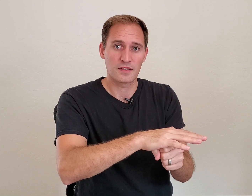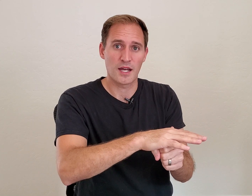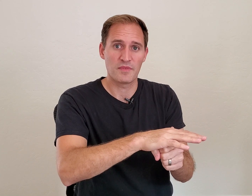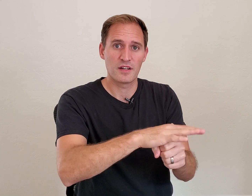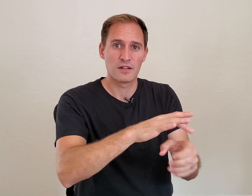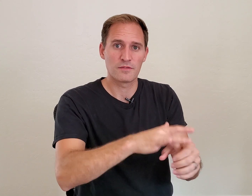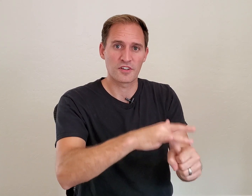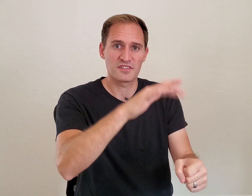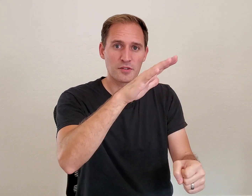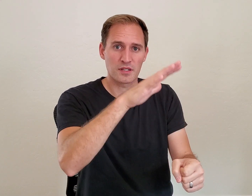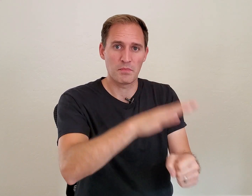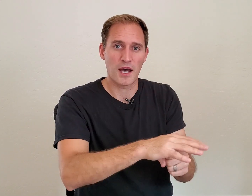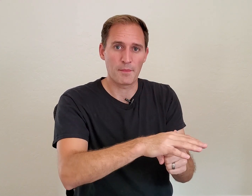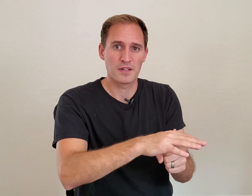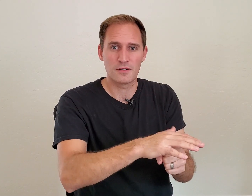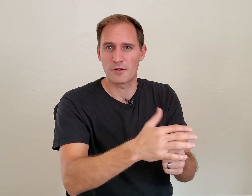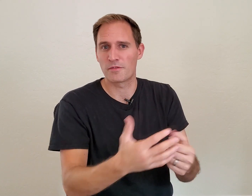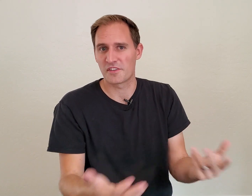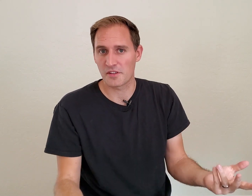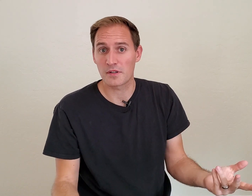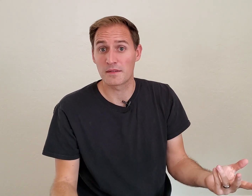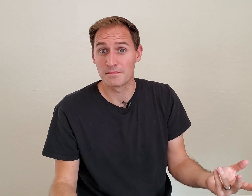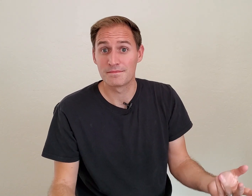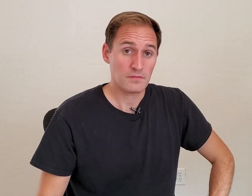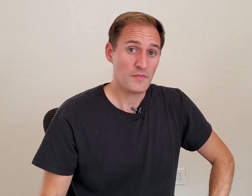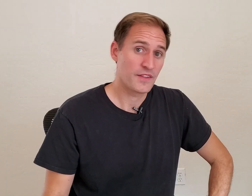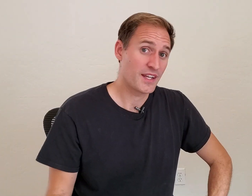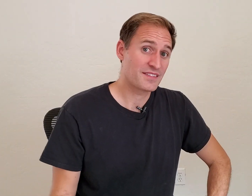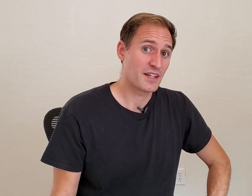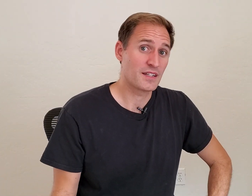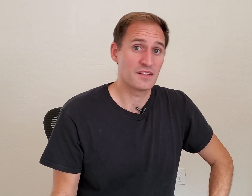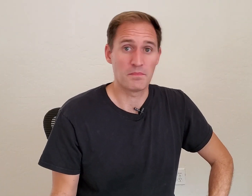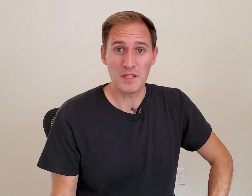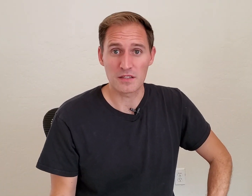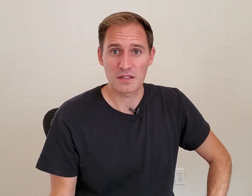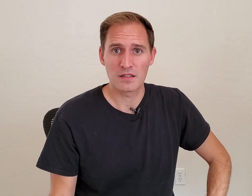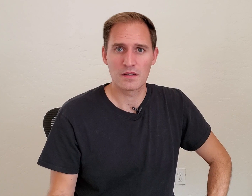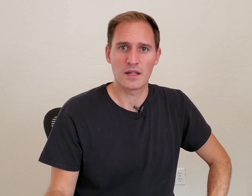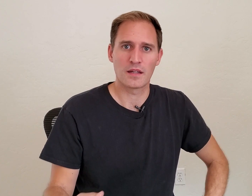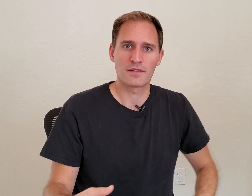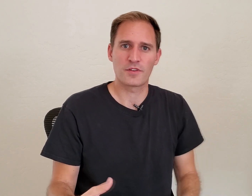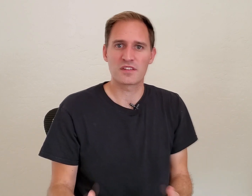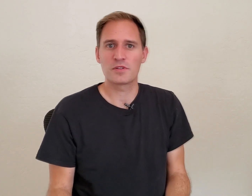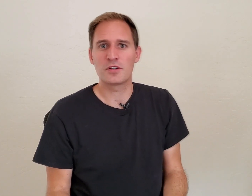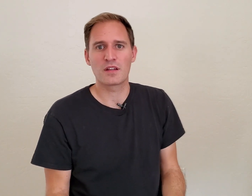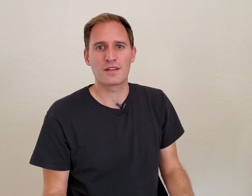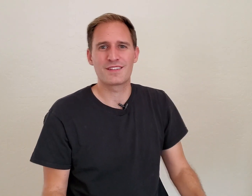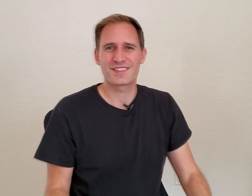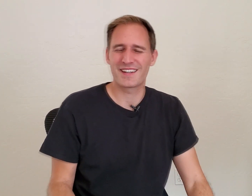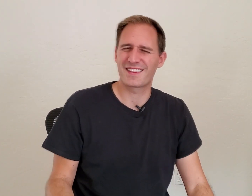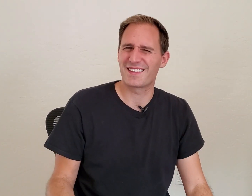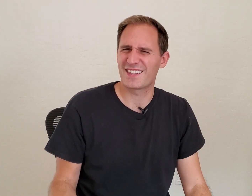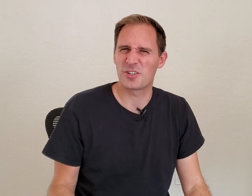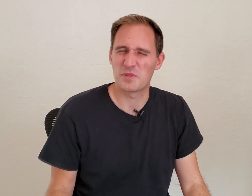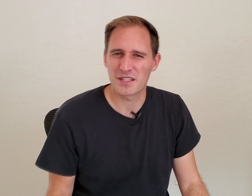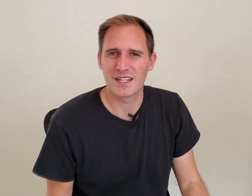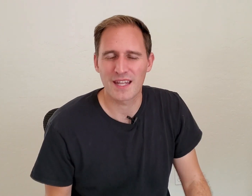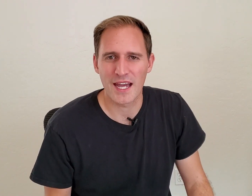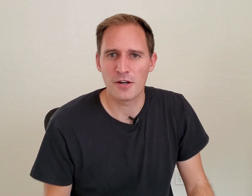top for soda pop or for soda. The next sign is milk. For this one, you can just kind of think that you're milking a cow.